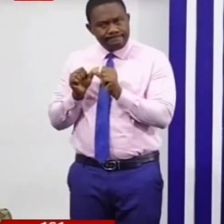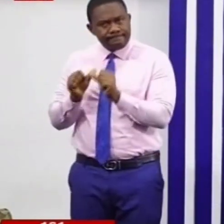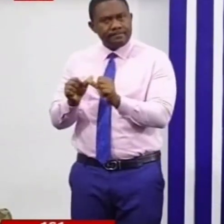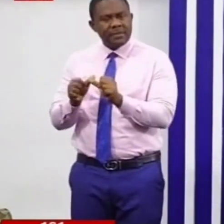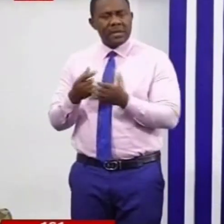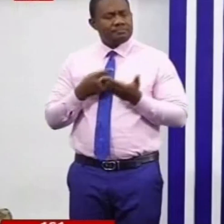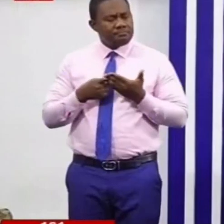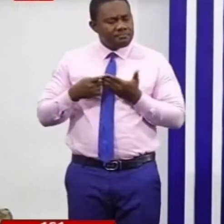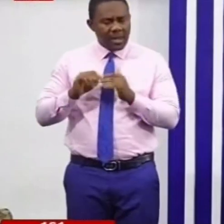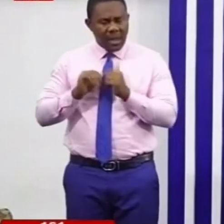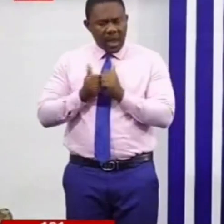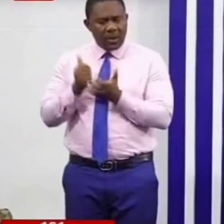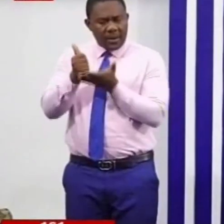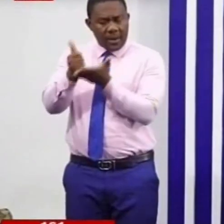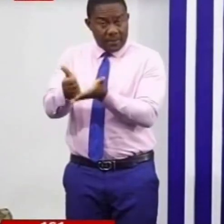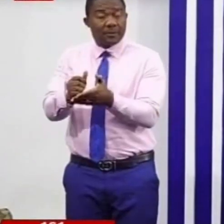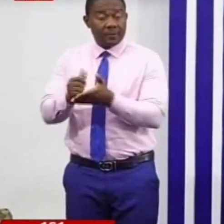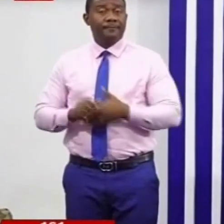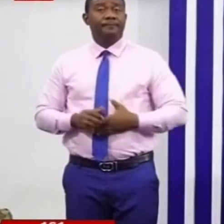discussing and engaging them.